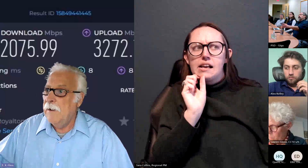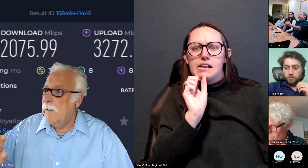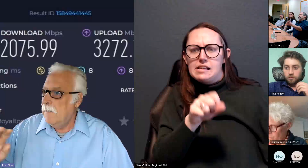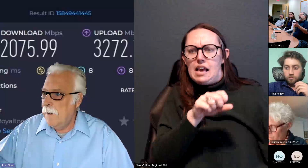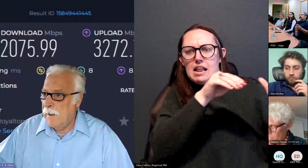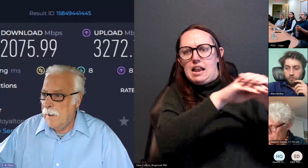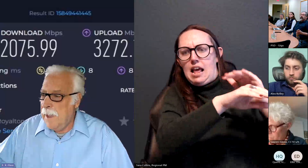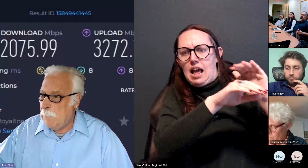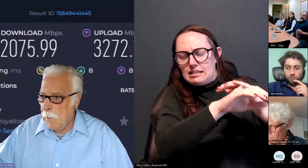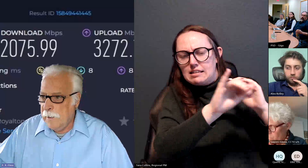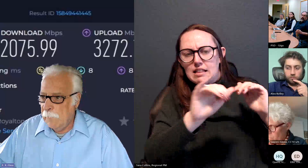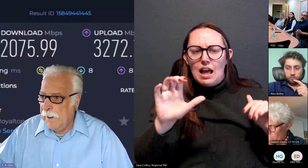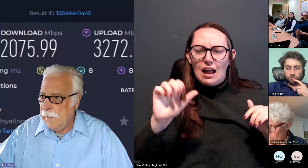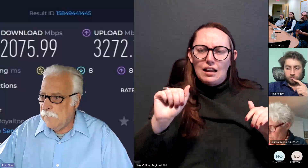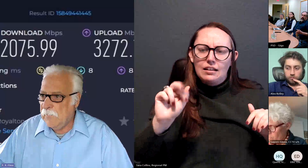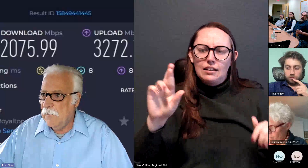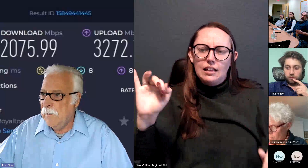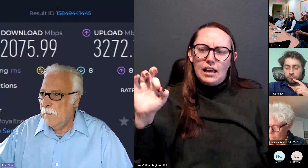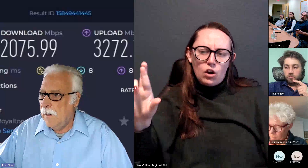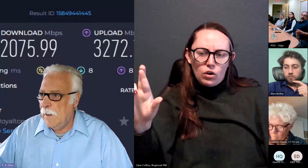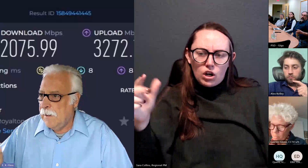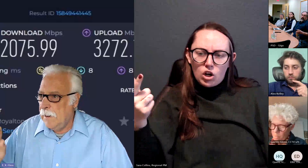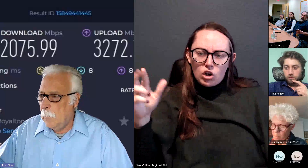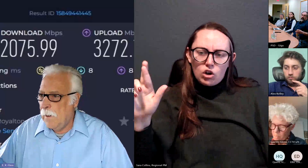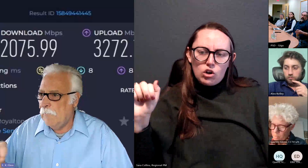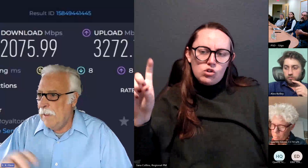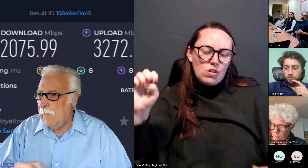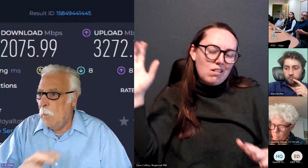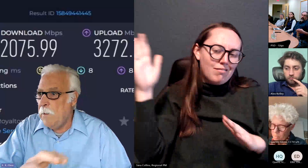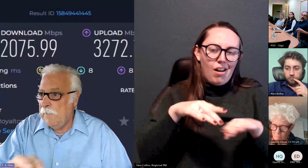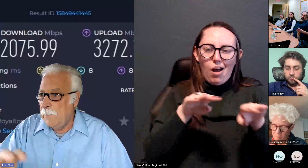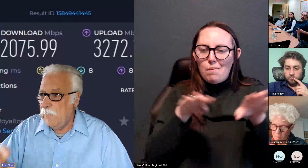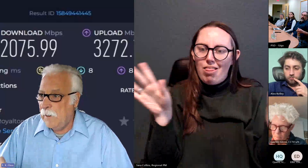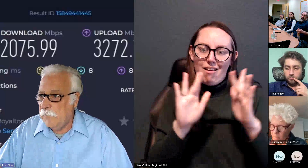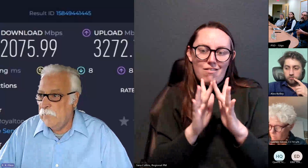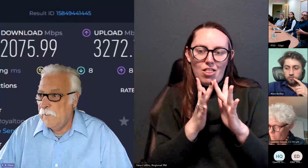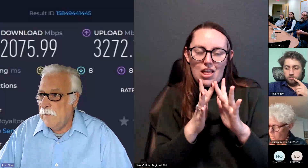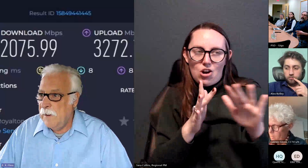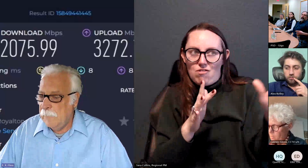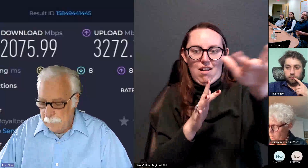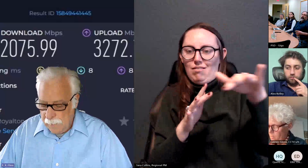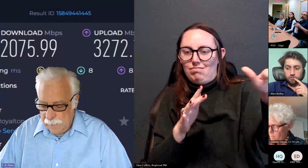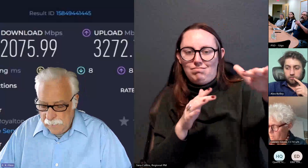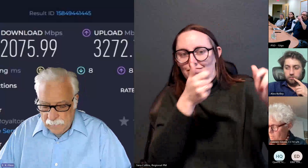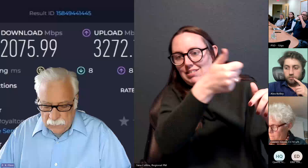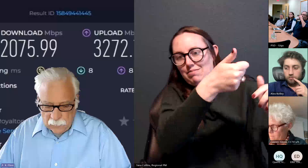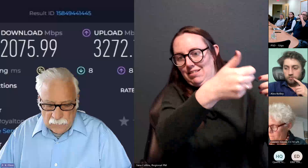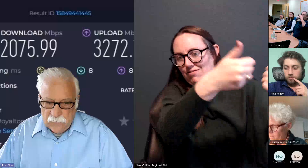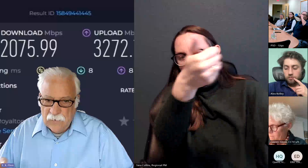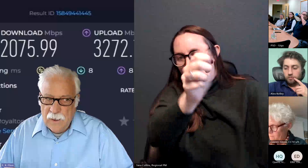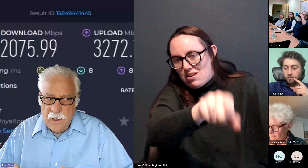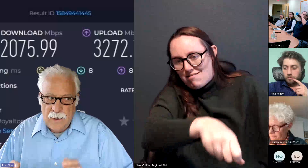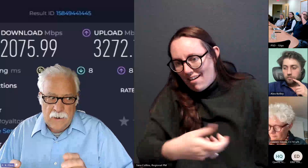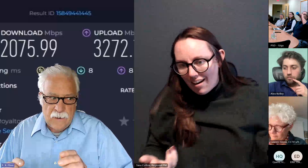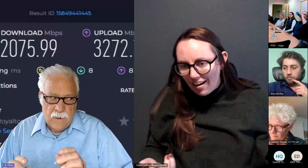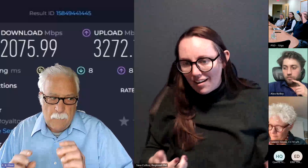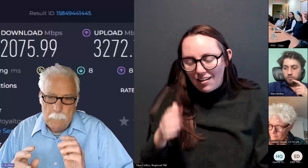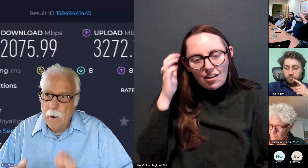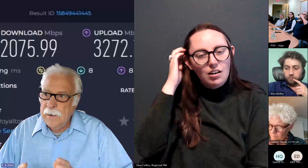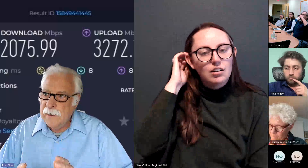internet at market rates, wherever they locate themselves in Vermont. So there's